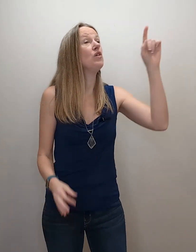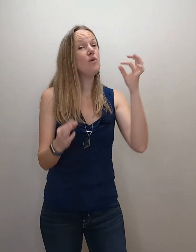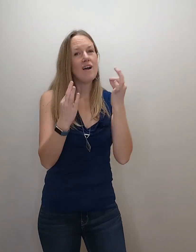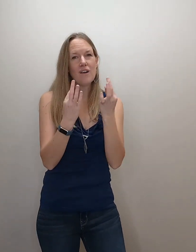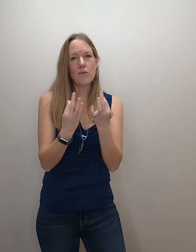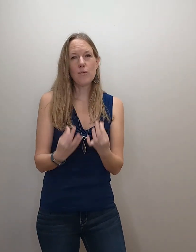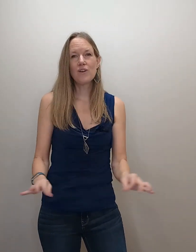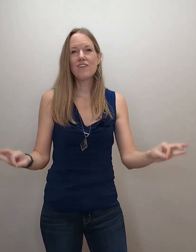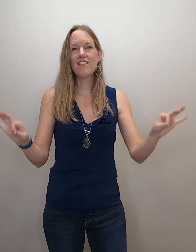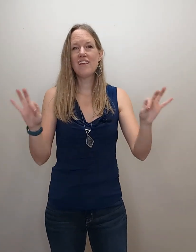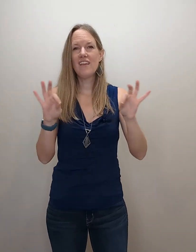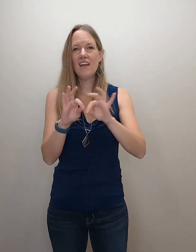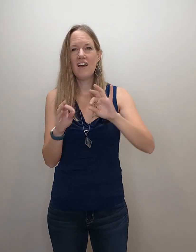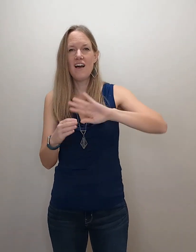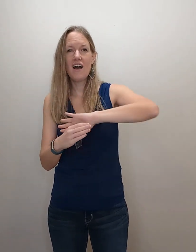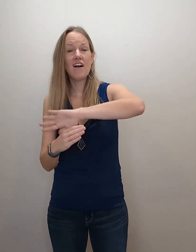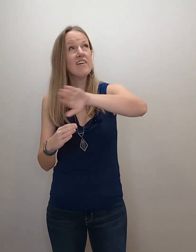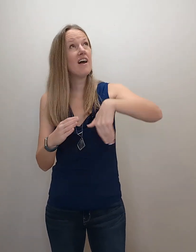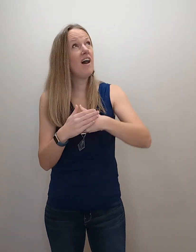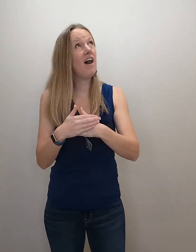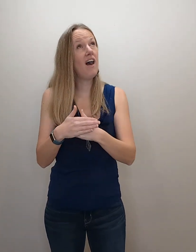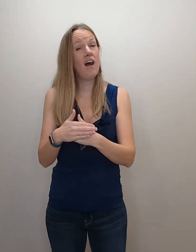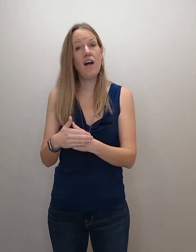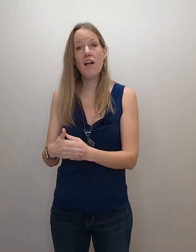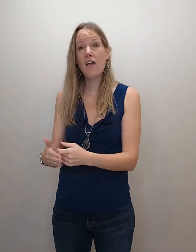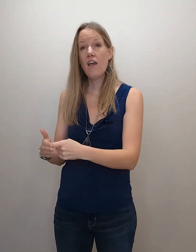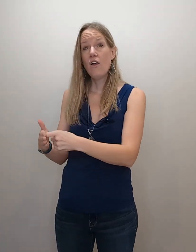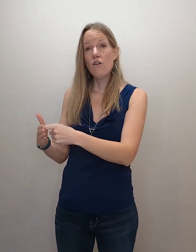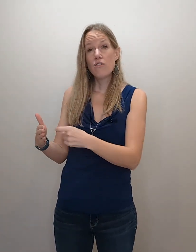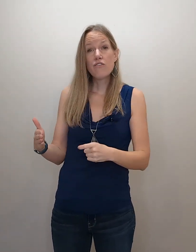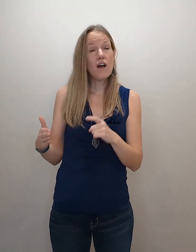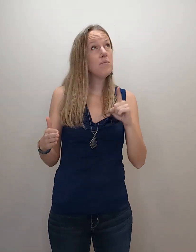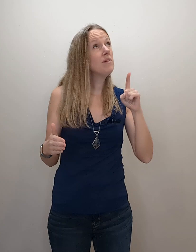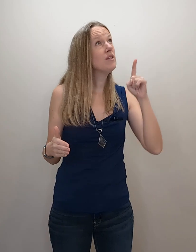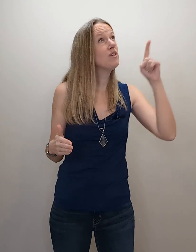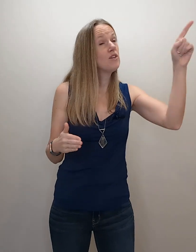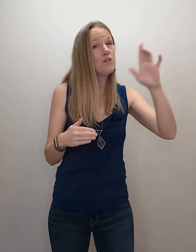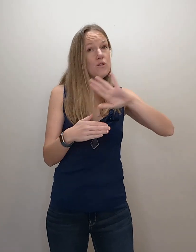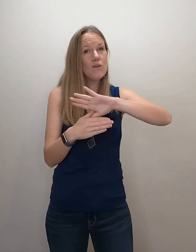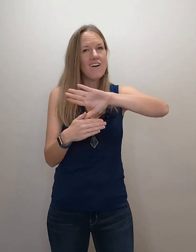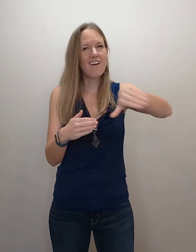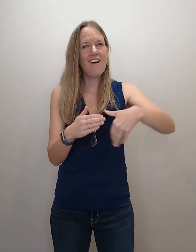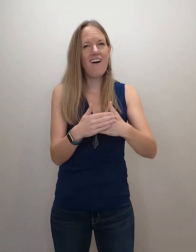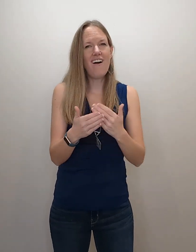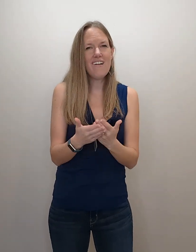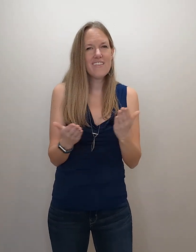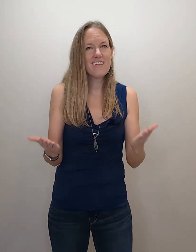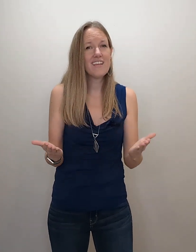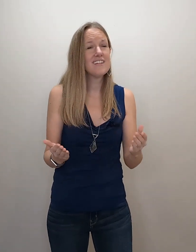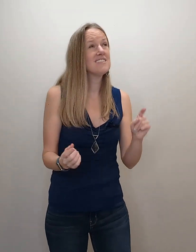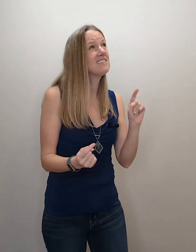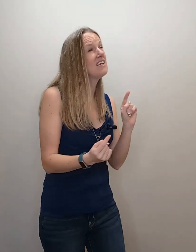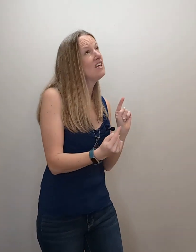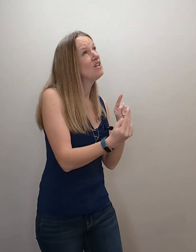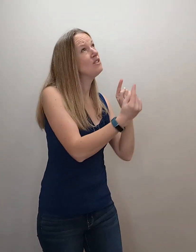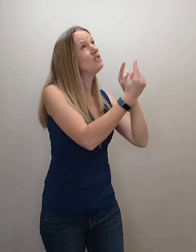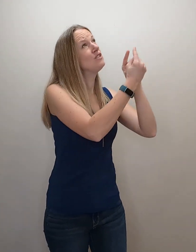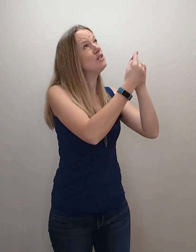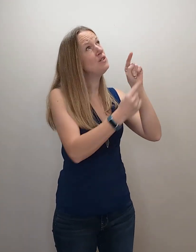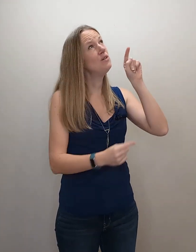You are worthy of it all. From you are all things.